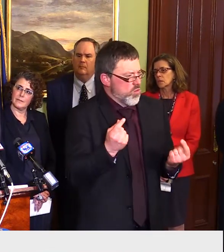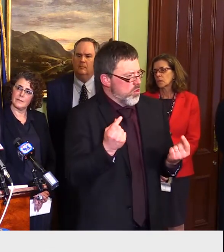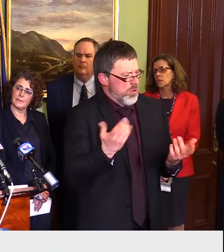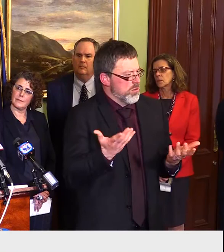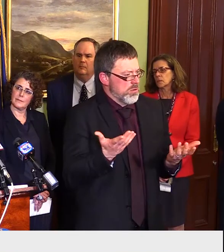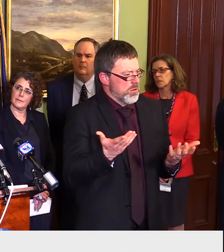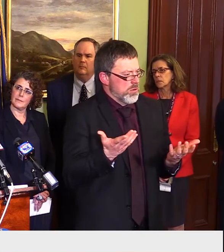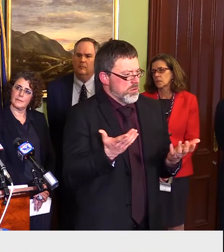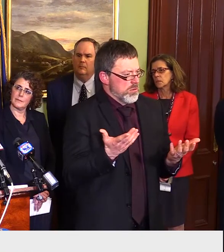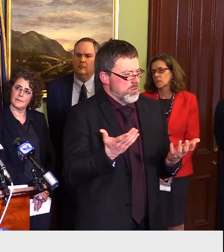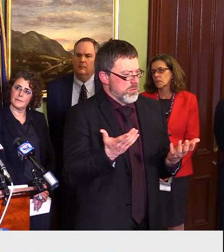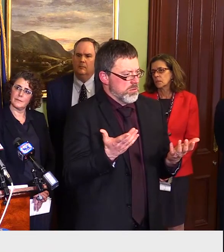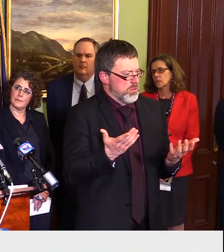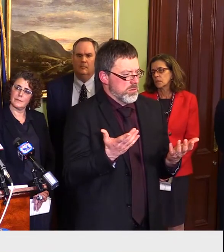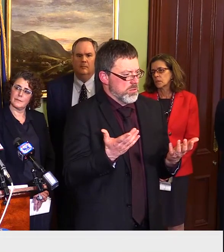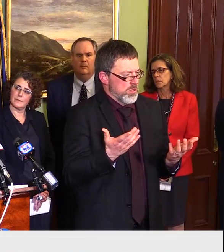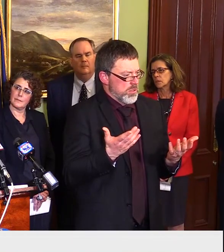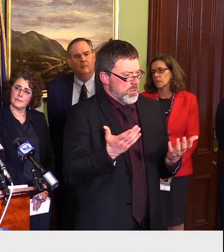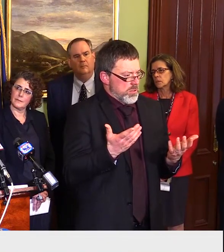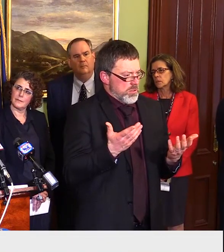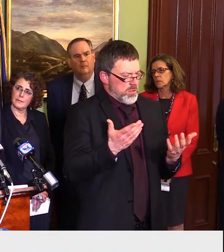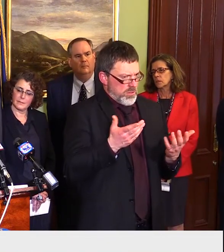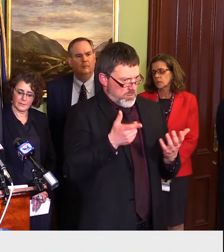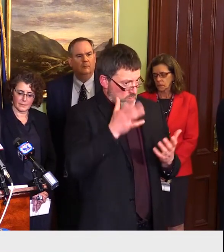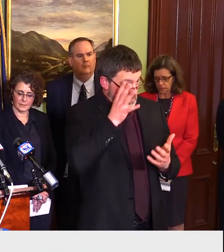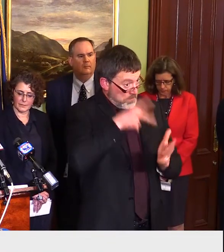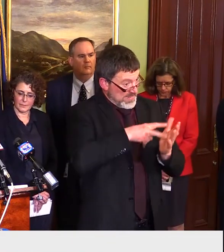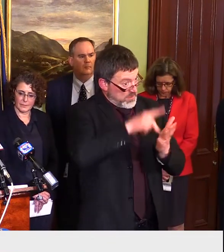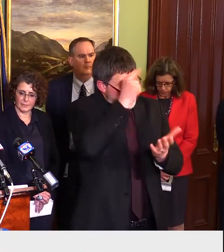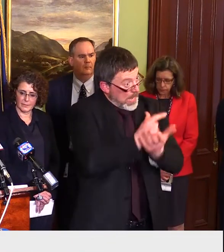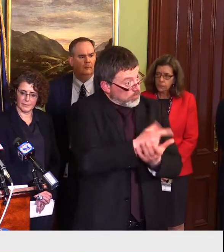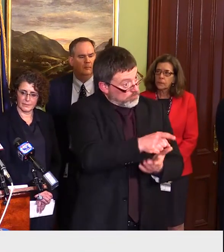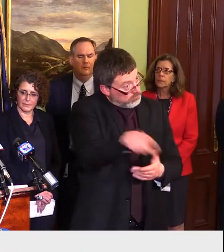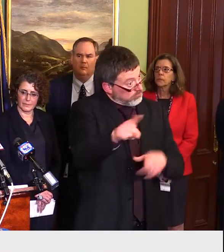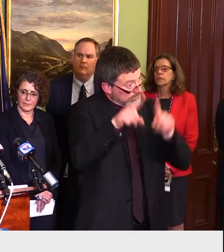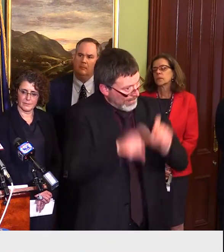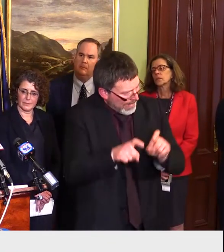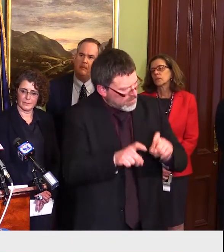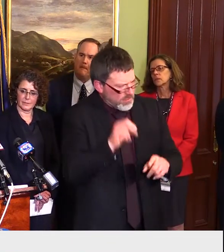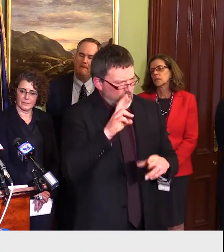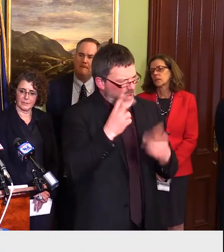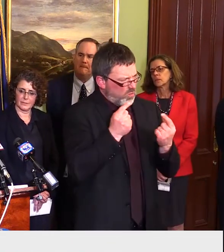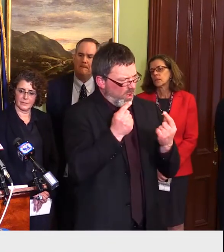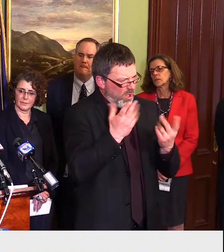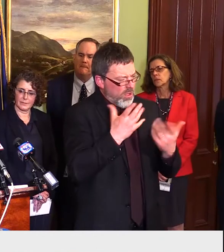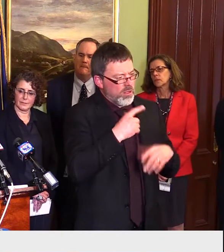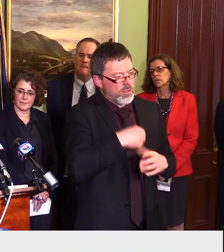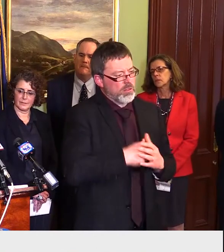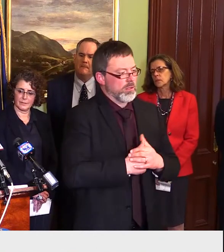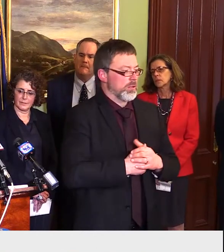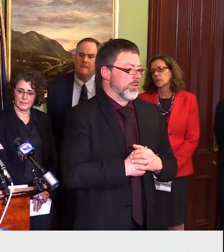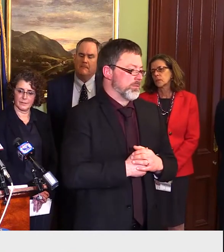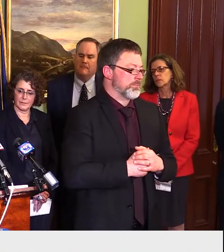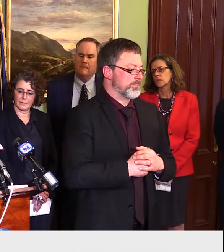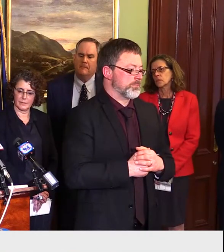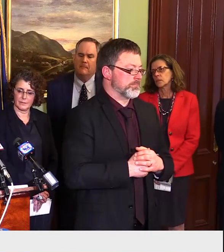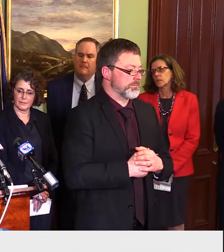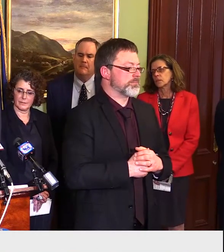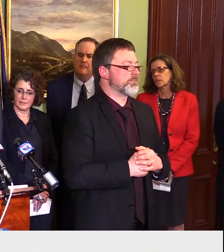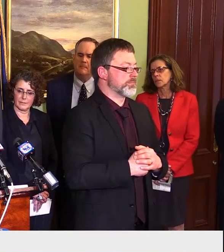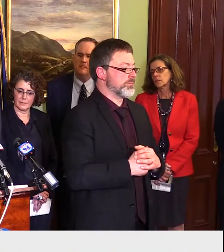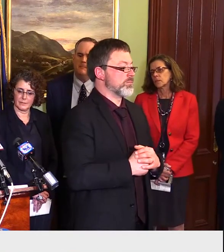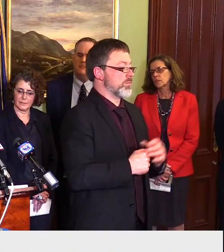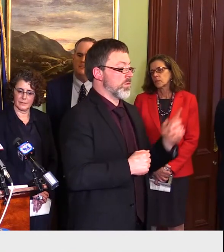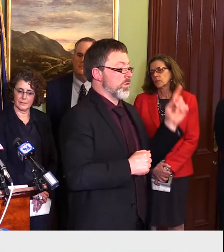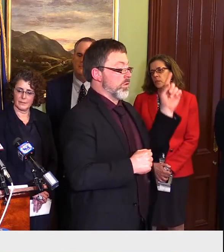restriction away from the get-go and allowed people who are thinking they have the condition but are in their home and not